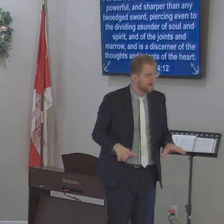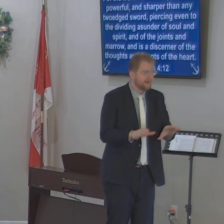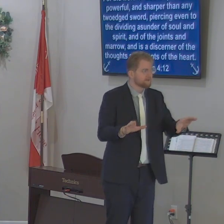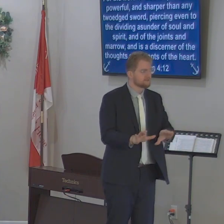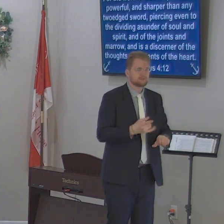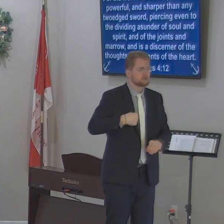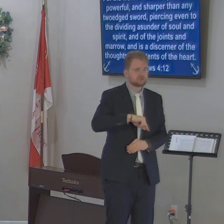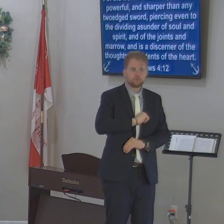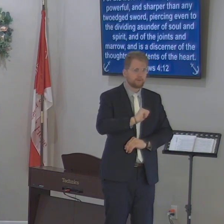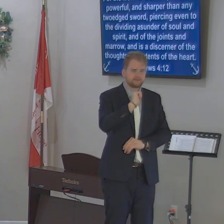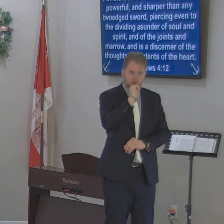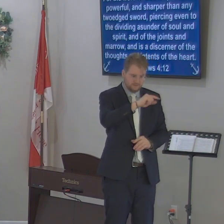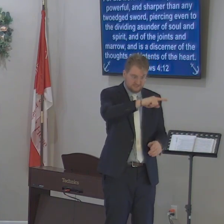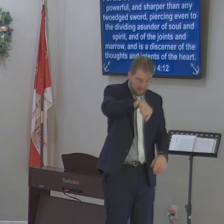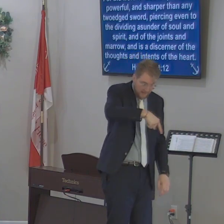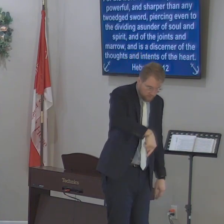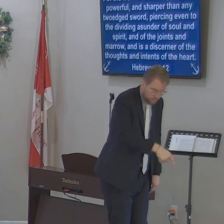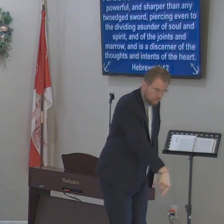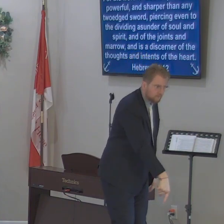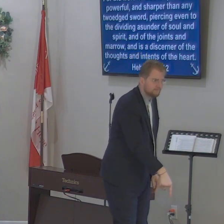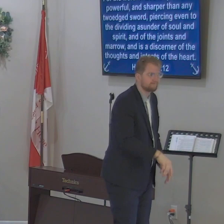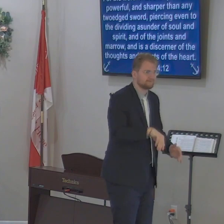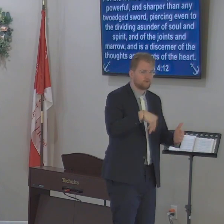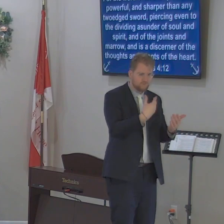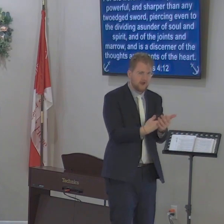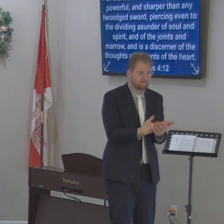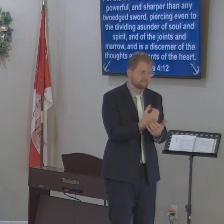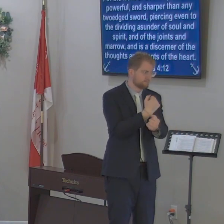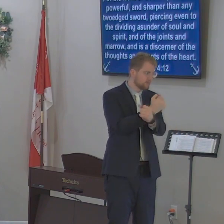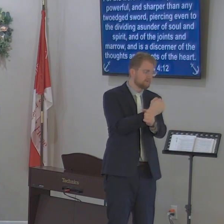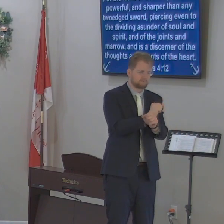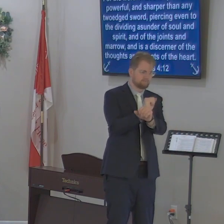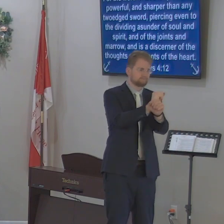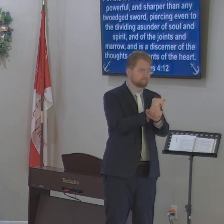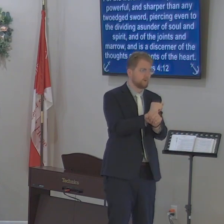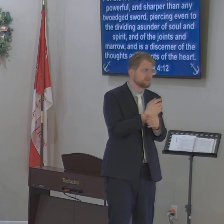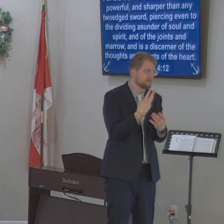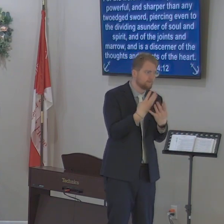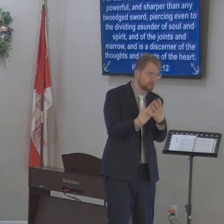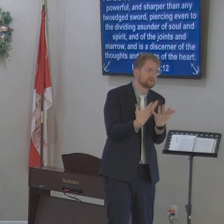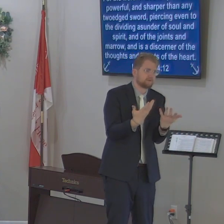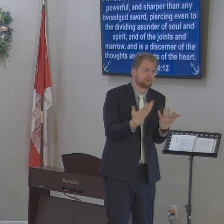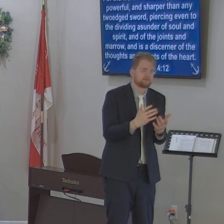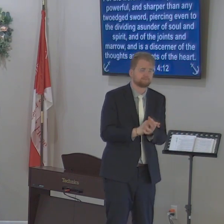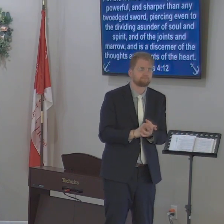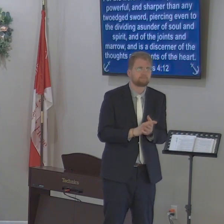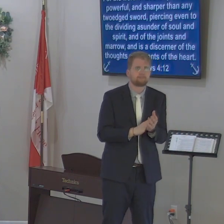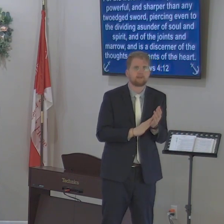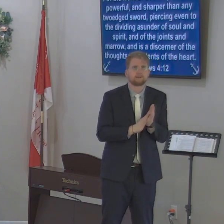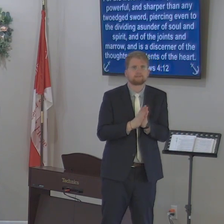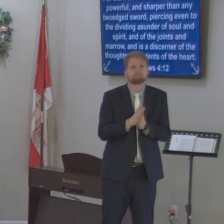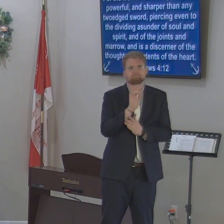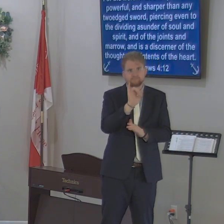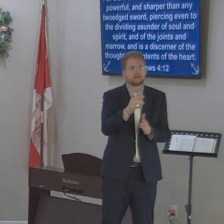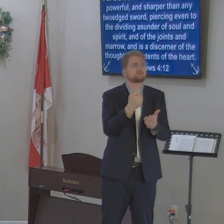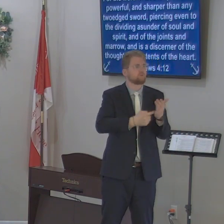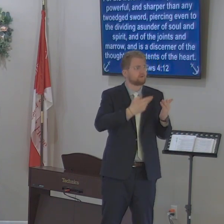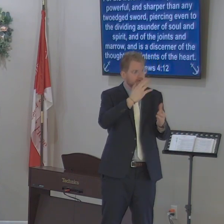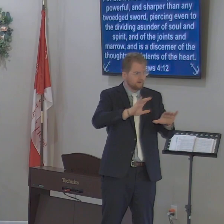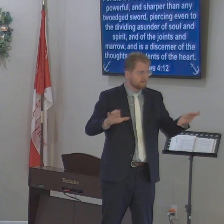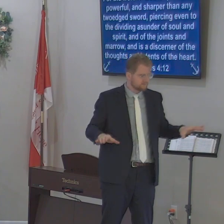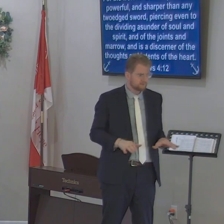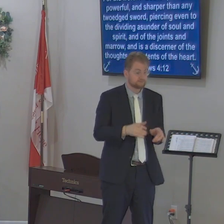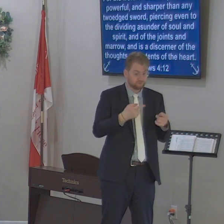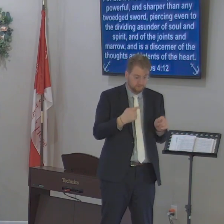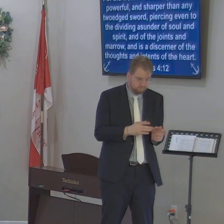of our heart. In other words, is God pricking you according to Scripture? How do I know that I'm doing right or wrong?